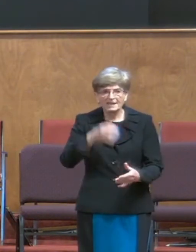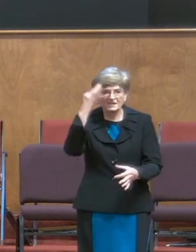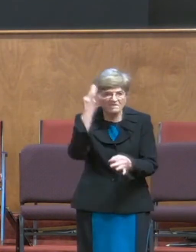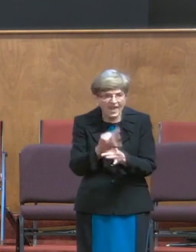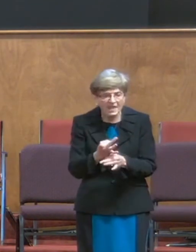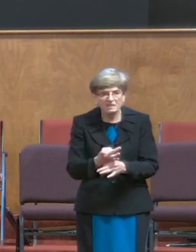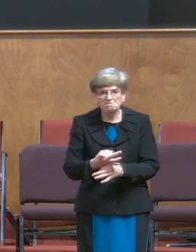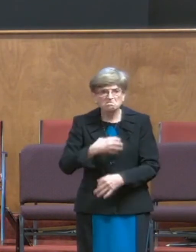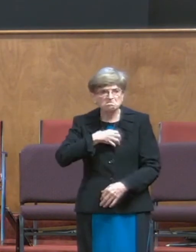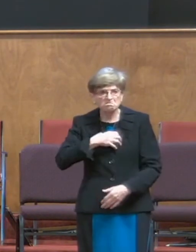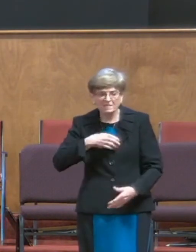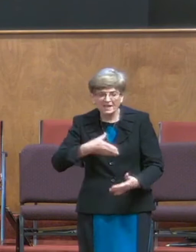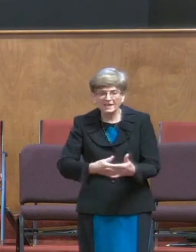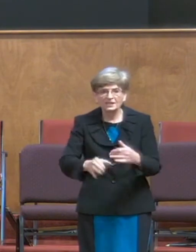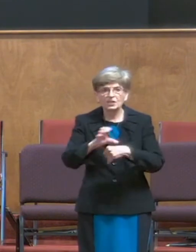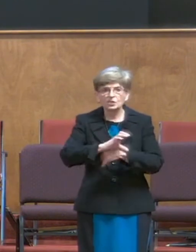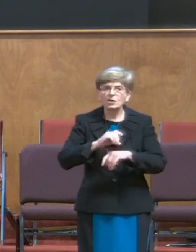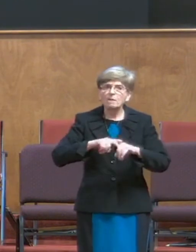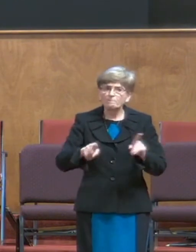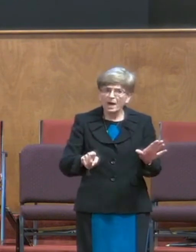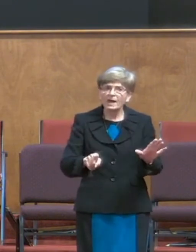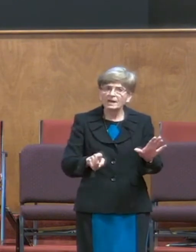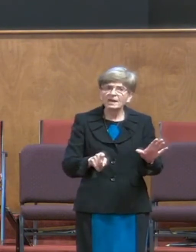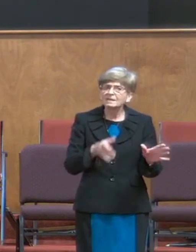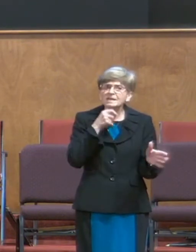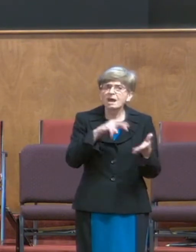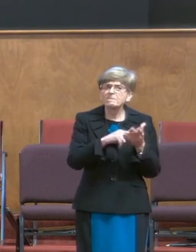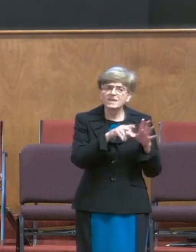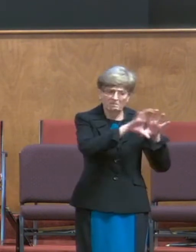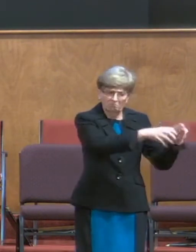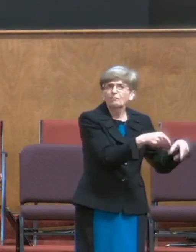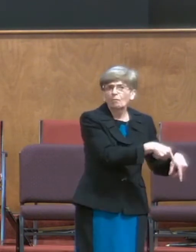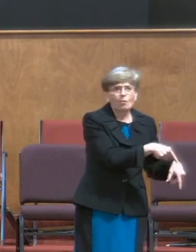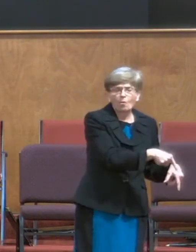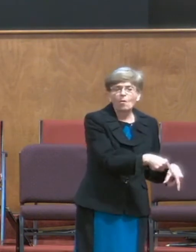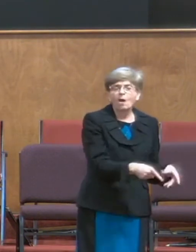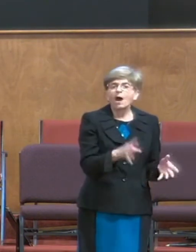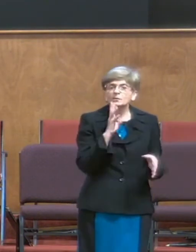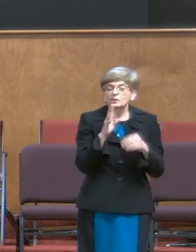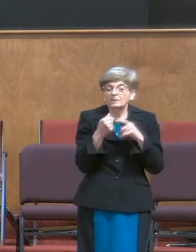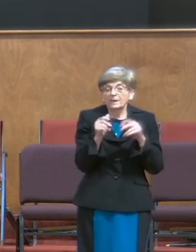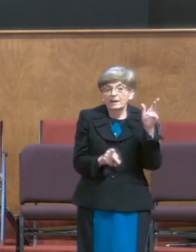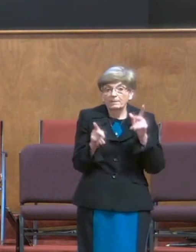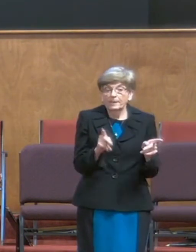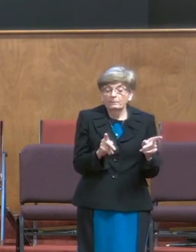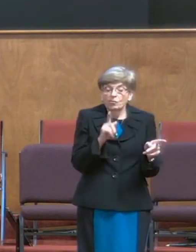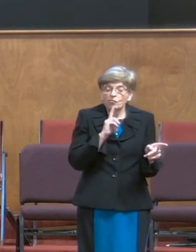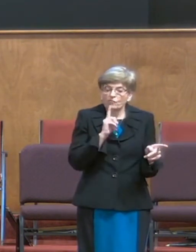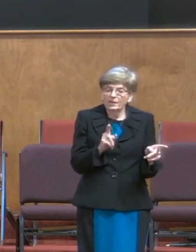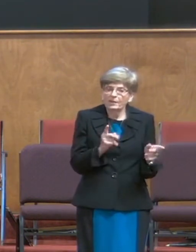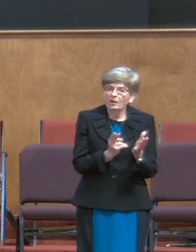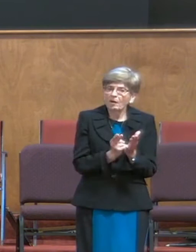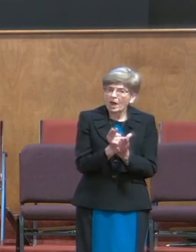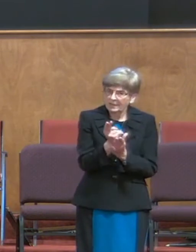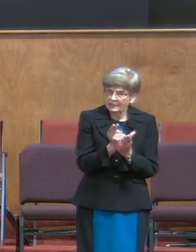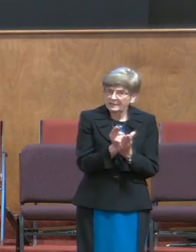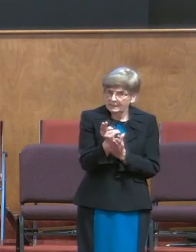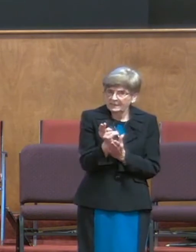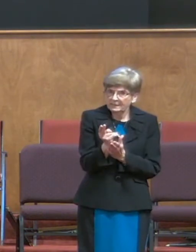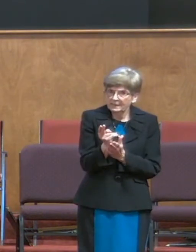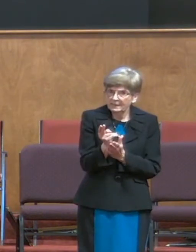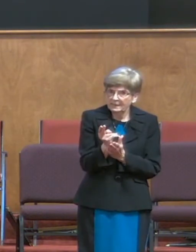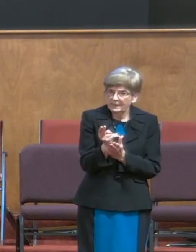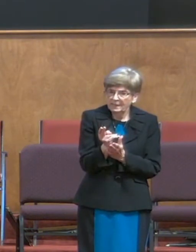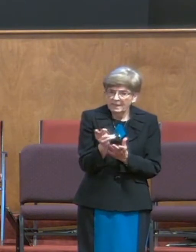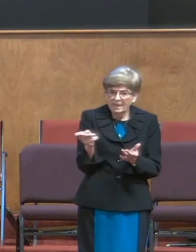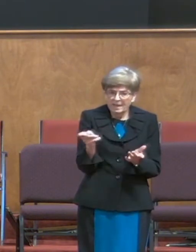about is for honest searchers, honest questioners, people who have just gone through something and they don't understand. And so